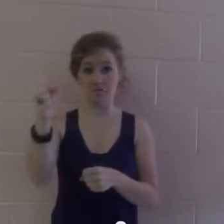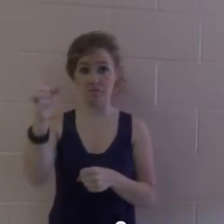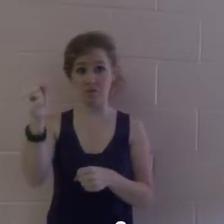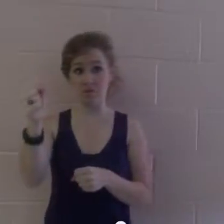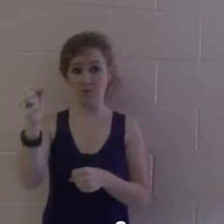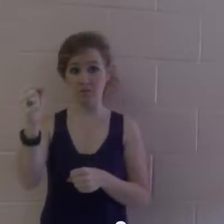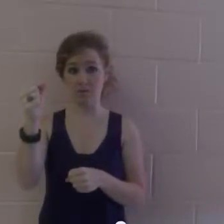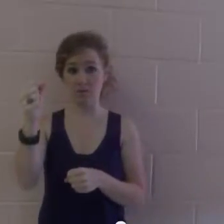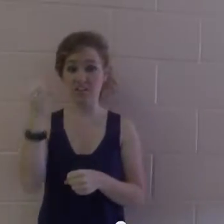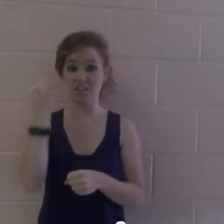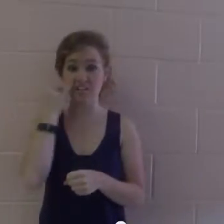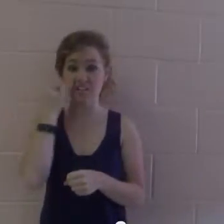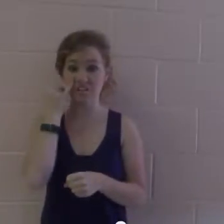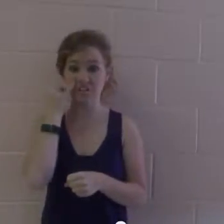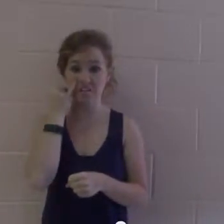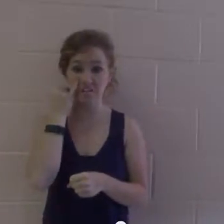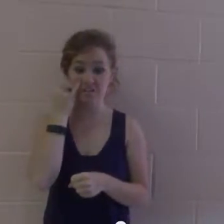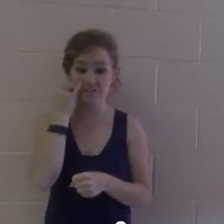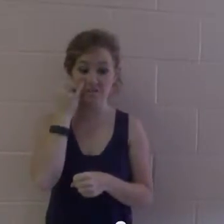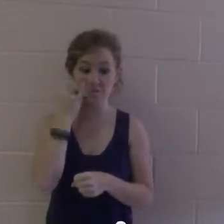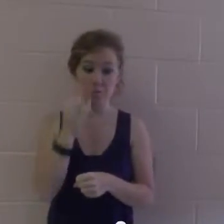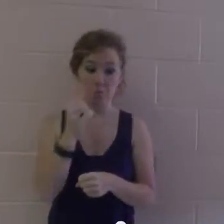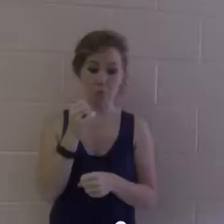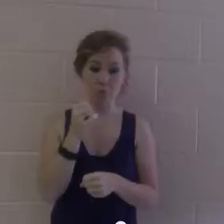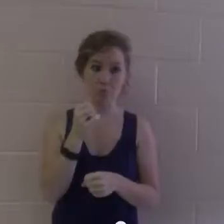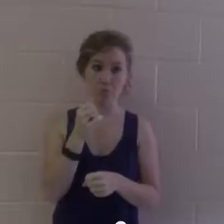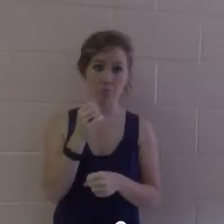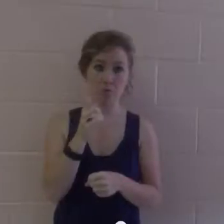They need 45 ounces of milk daily.